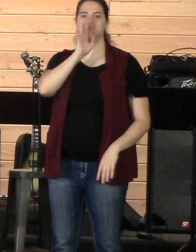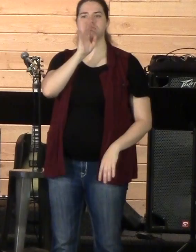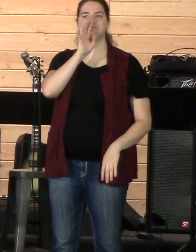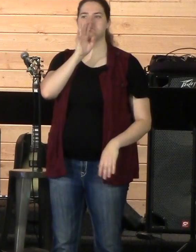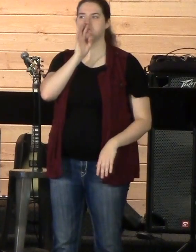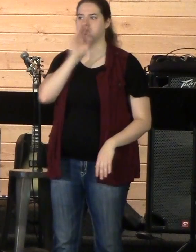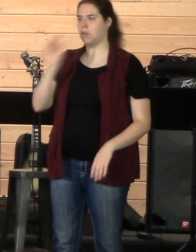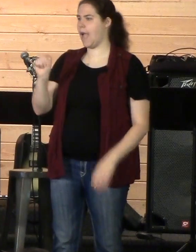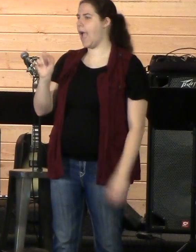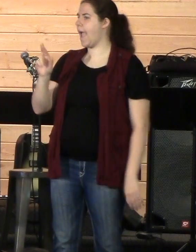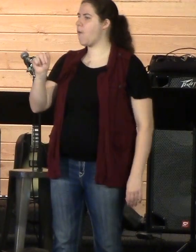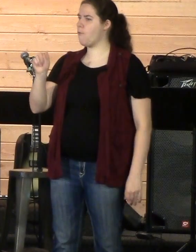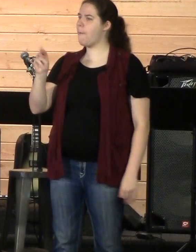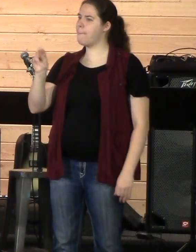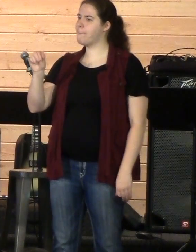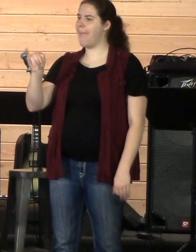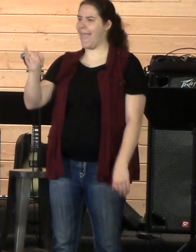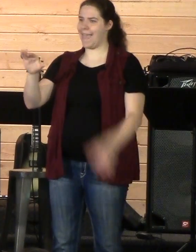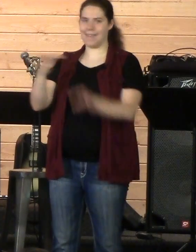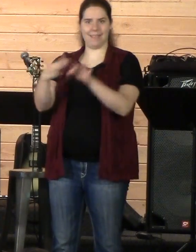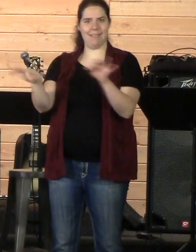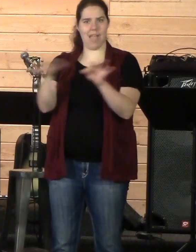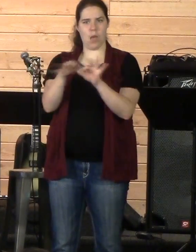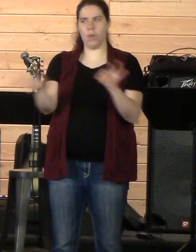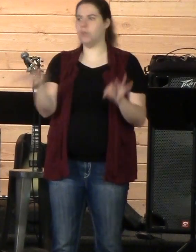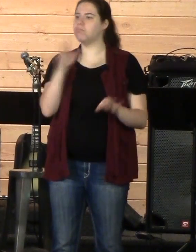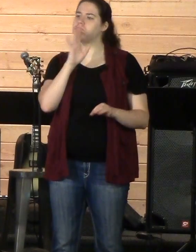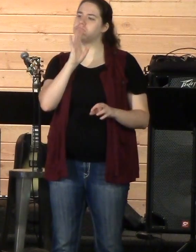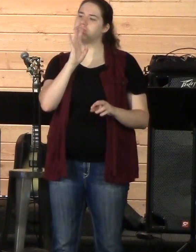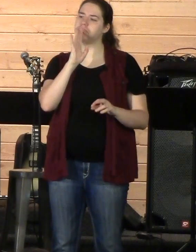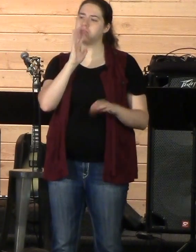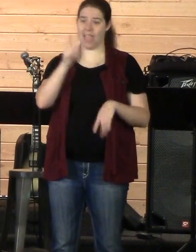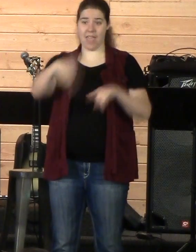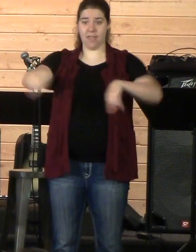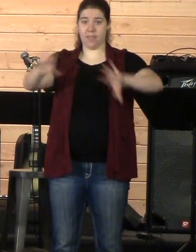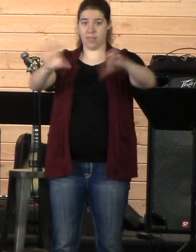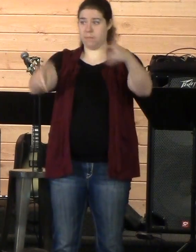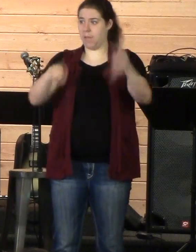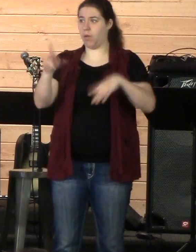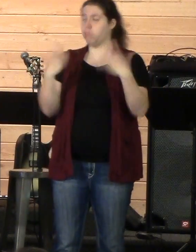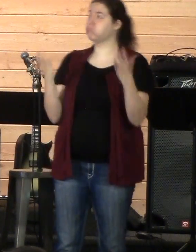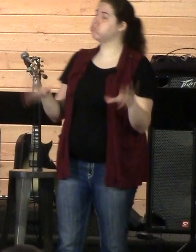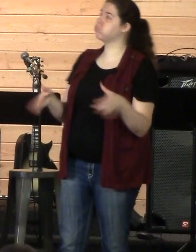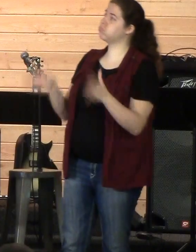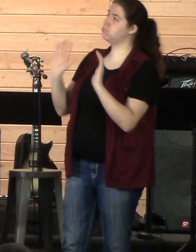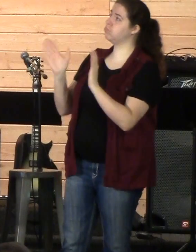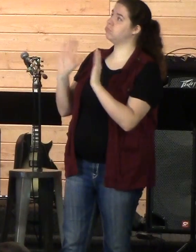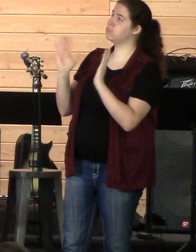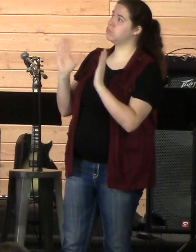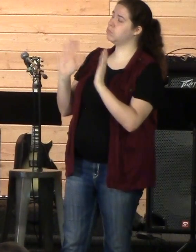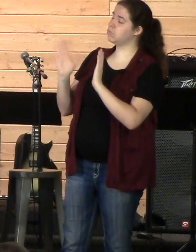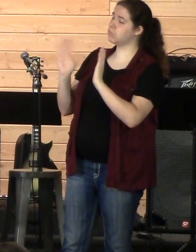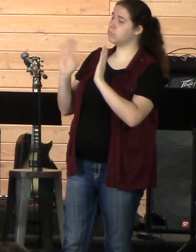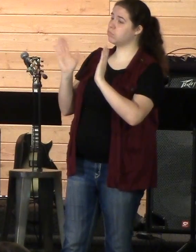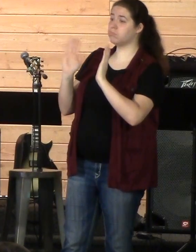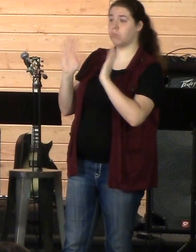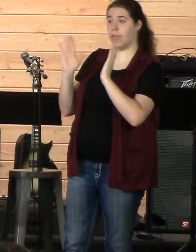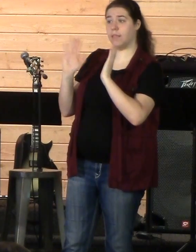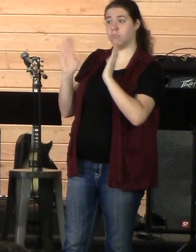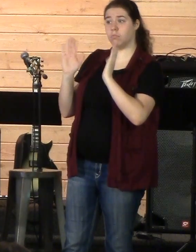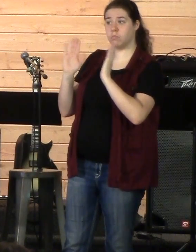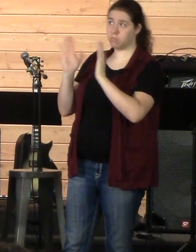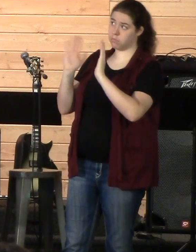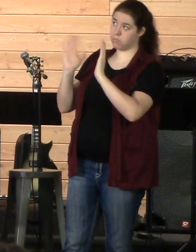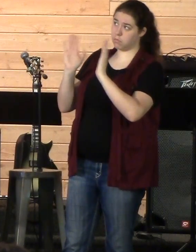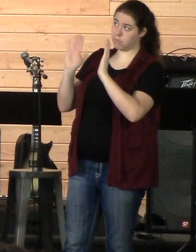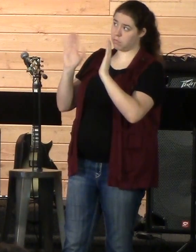and listened. And he spoke his testimony. He's given his testimony, and he was getting right with it. And everybody was listening. And